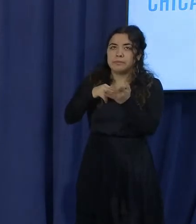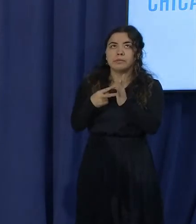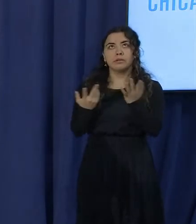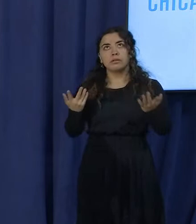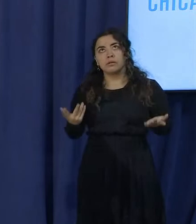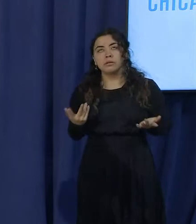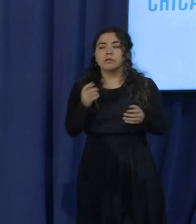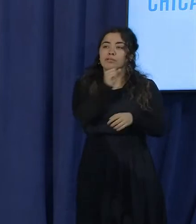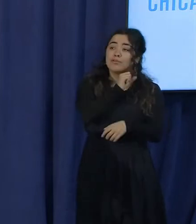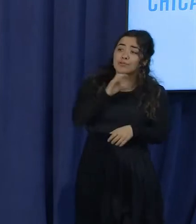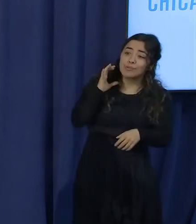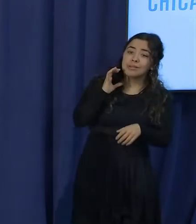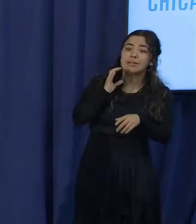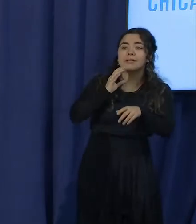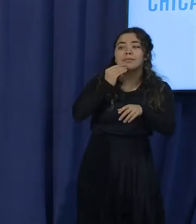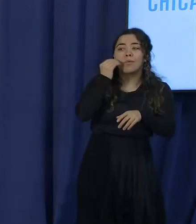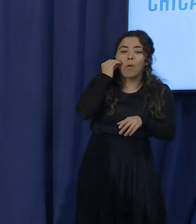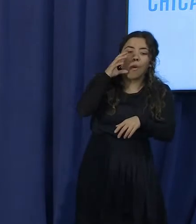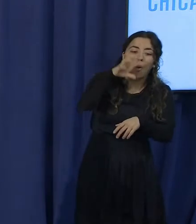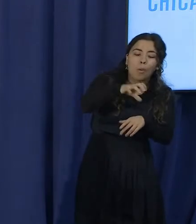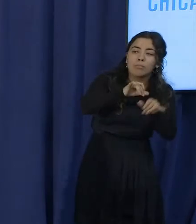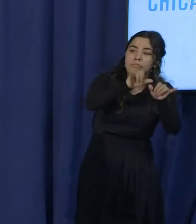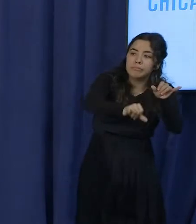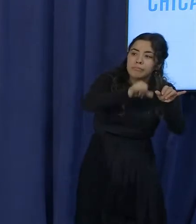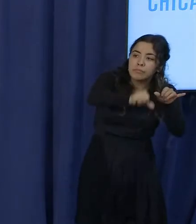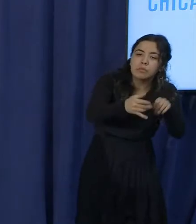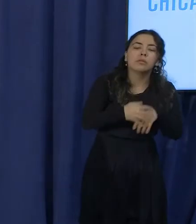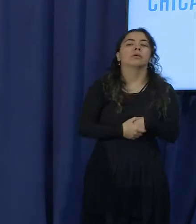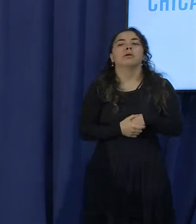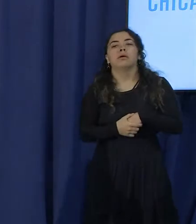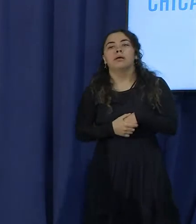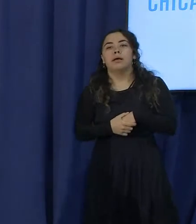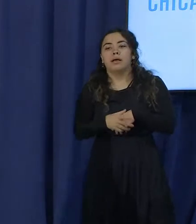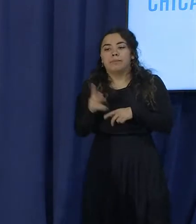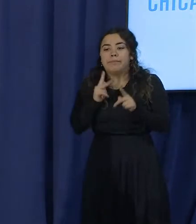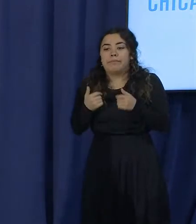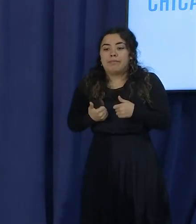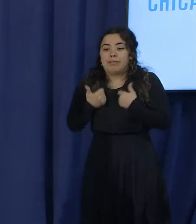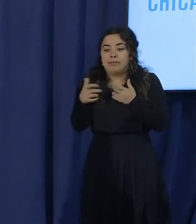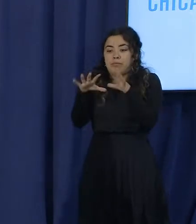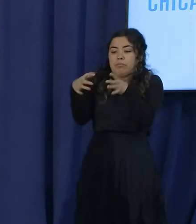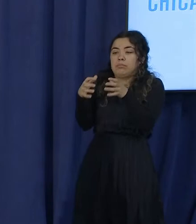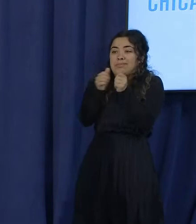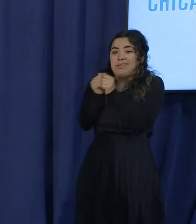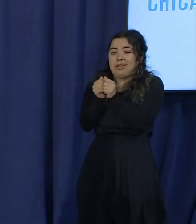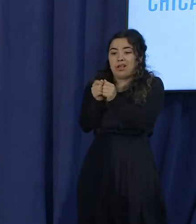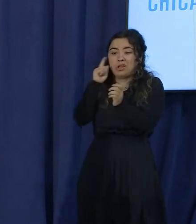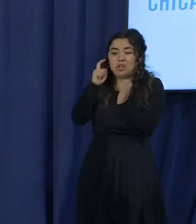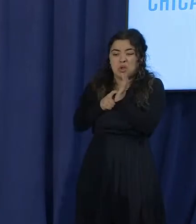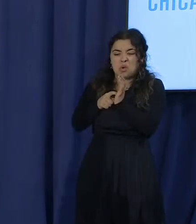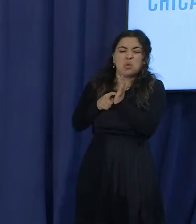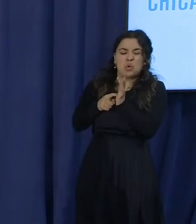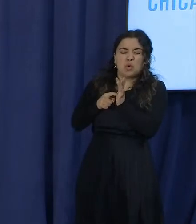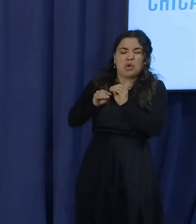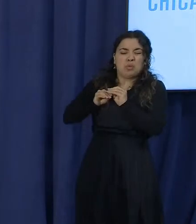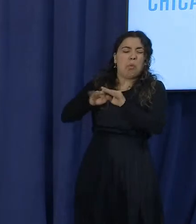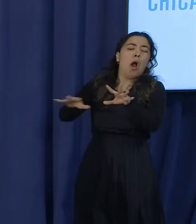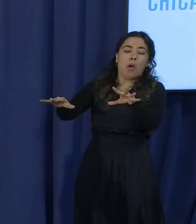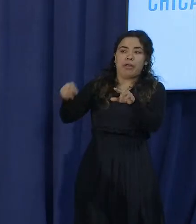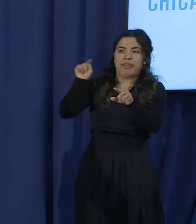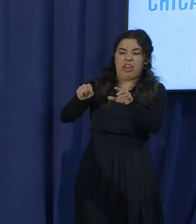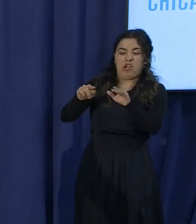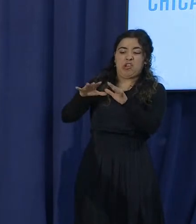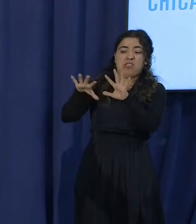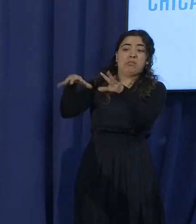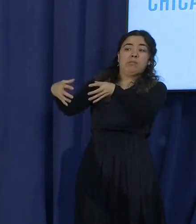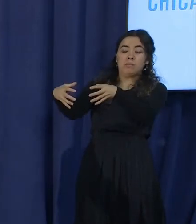other settings where people are living together and where we've seen a high rate of COVID outbreaks. And then